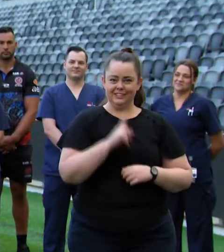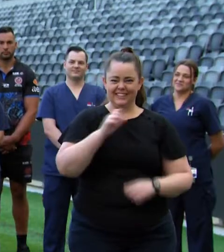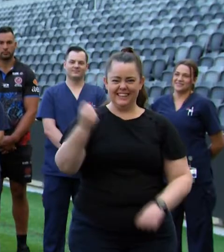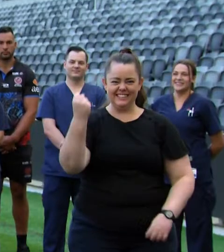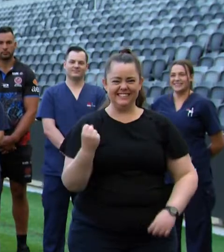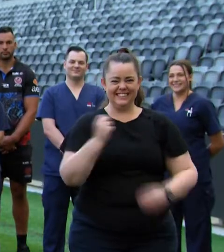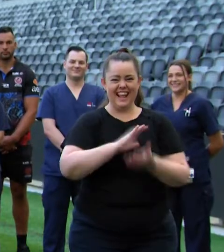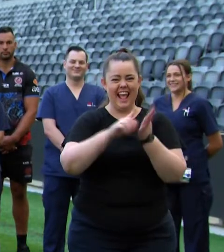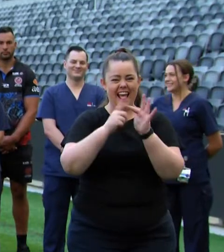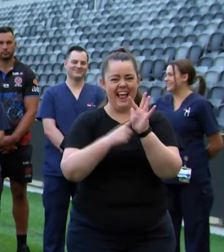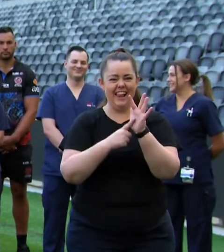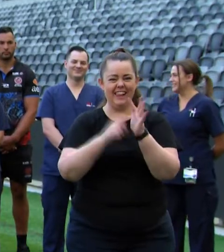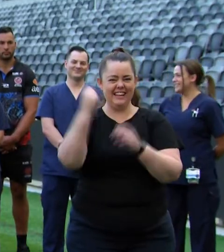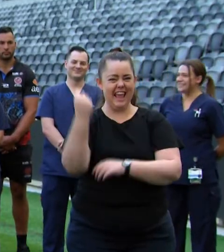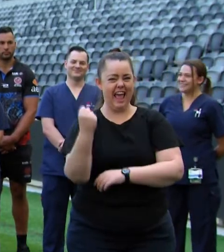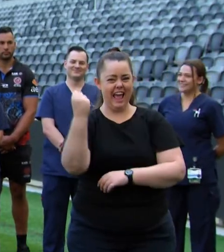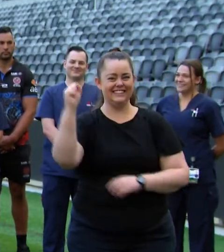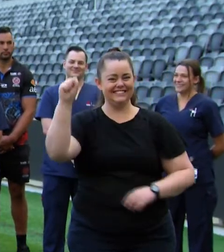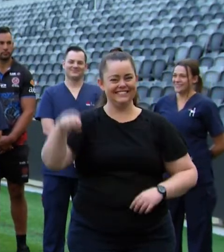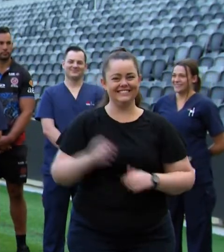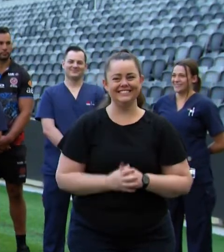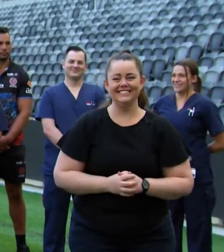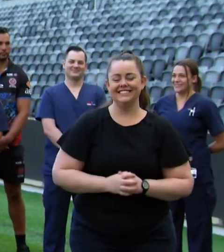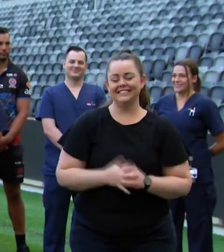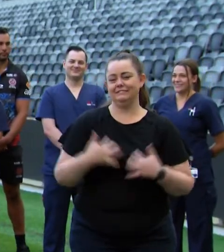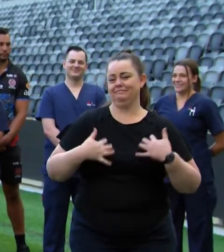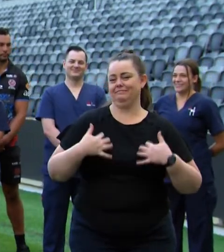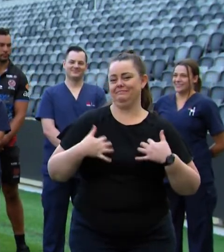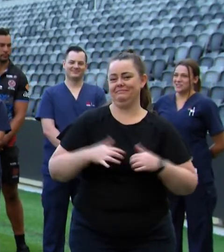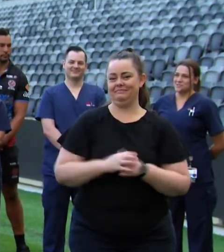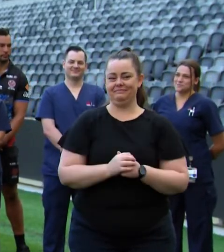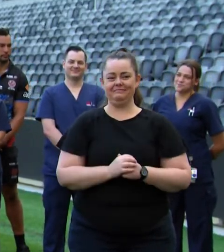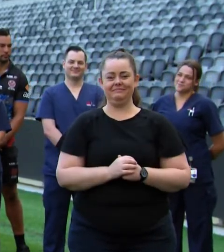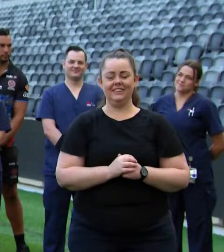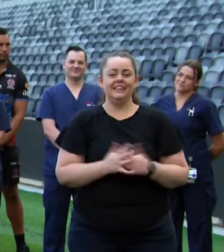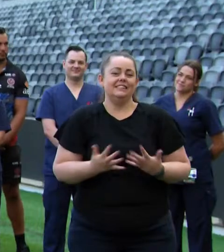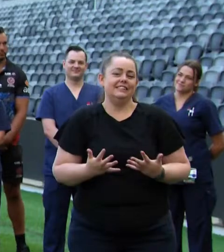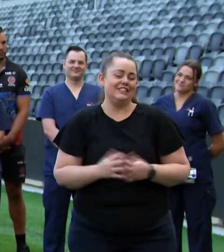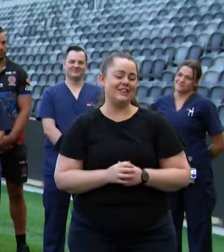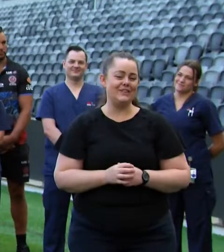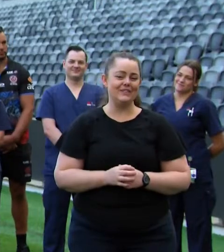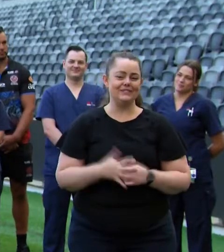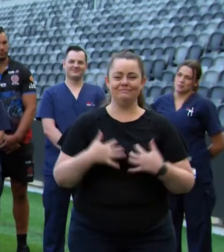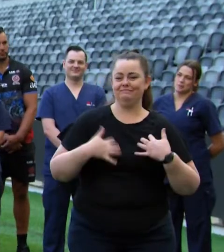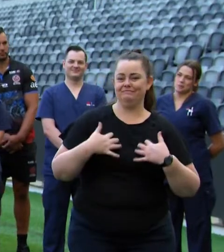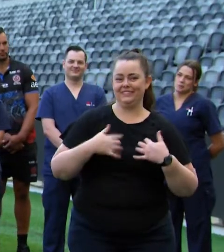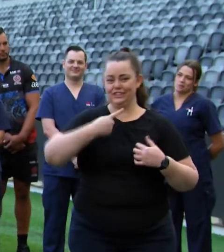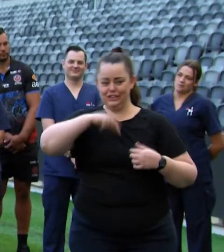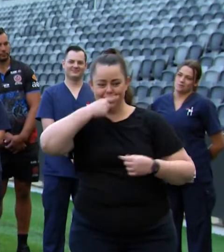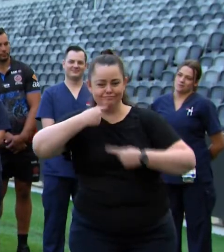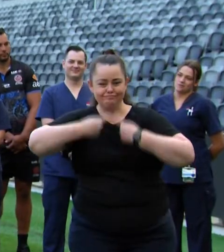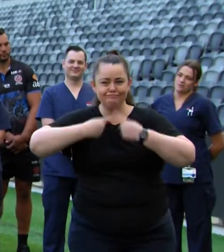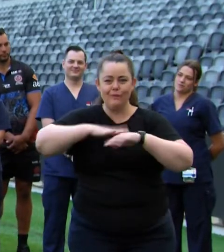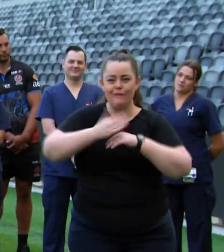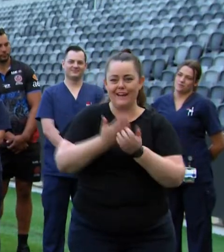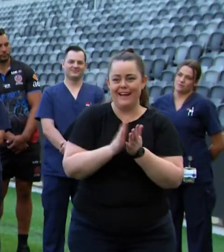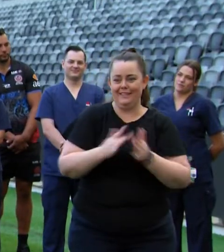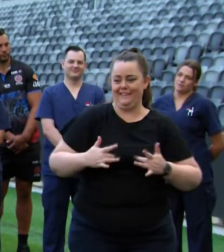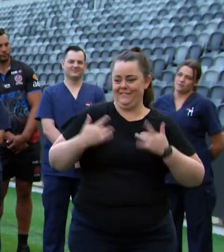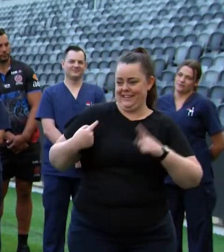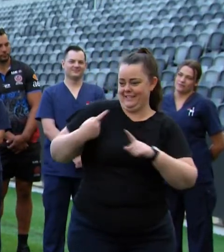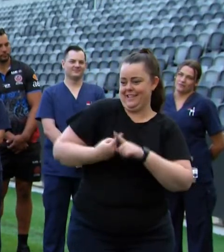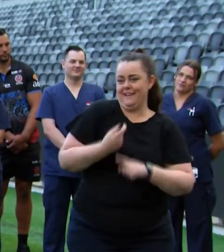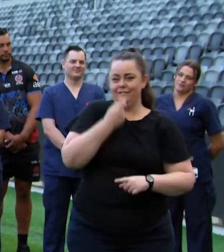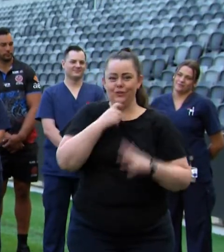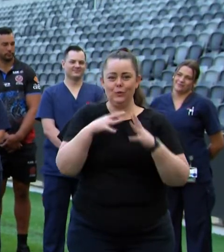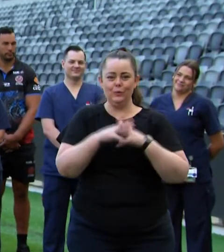yeah. She's very excited and they're all very excited, so hopefully she'll be able to give us a little insight into how they're all feeling as they've started their first few weeks on